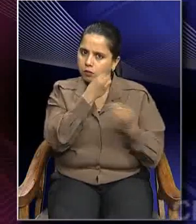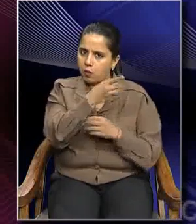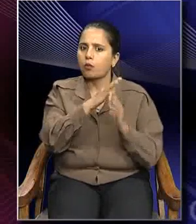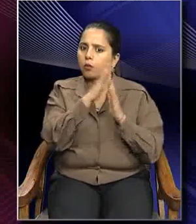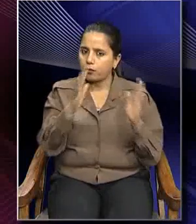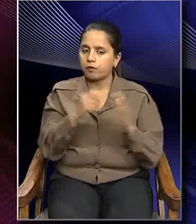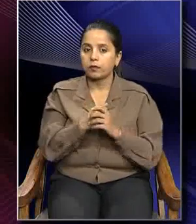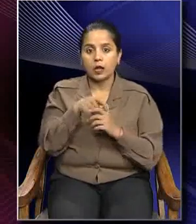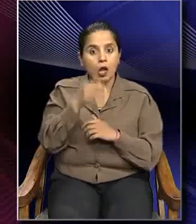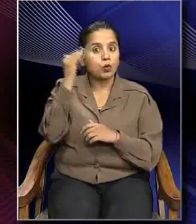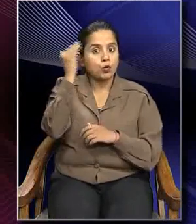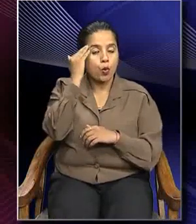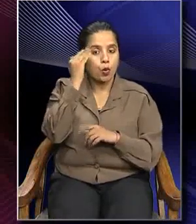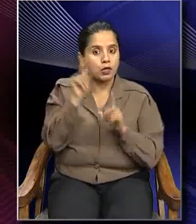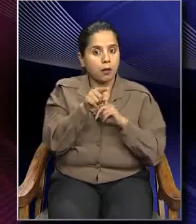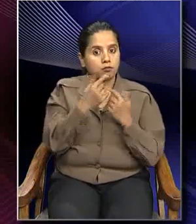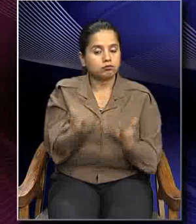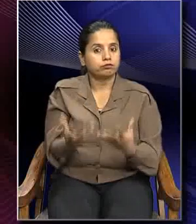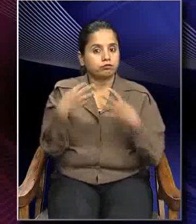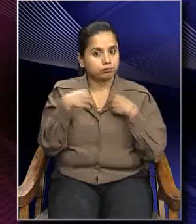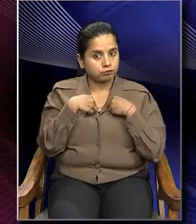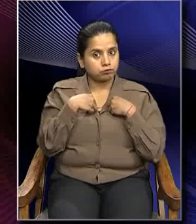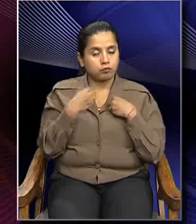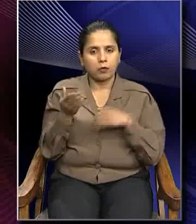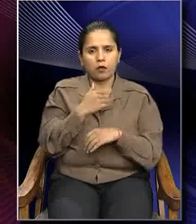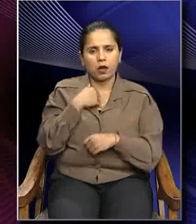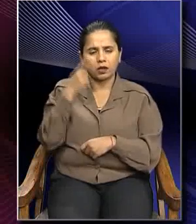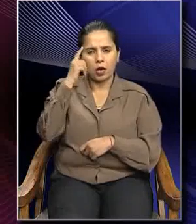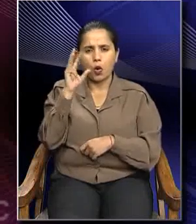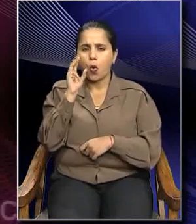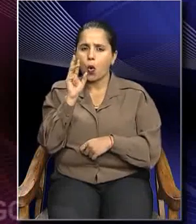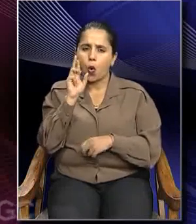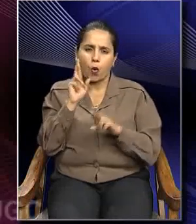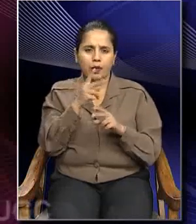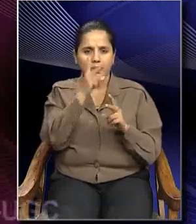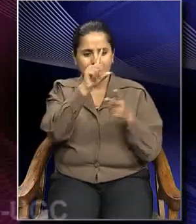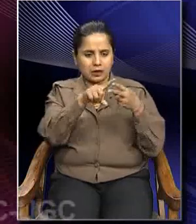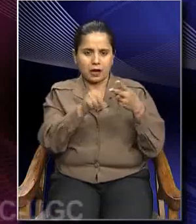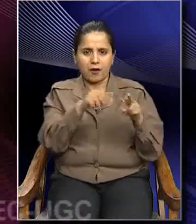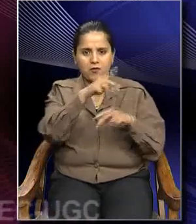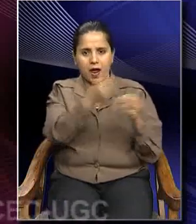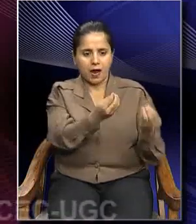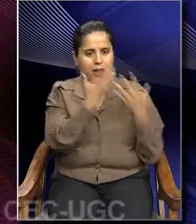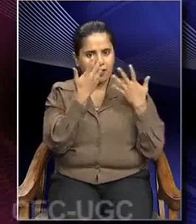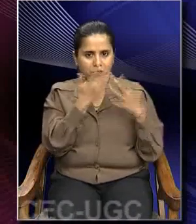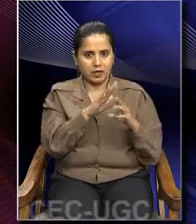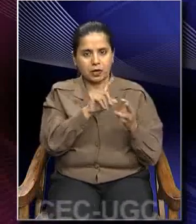of knowledge that we get from presuming the third fact, that is known